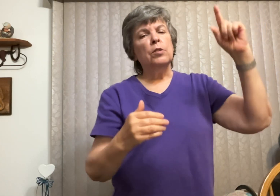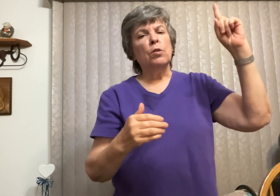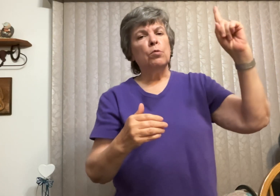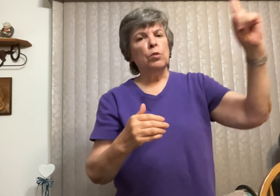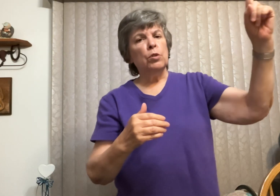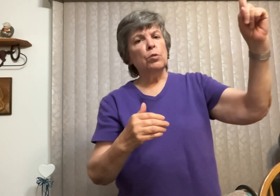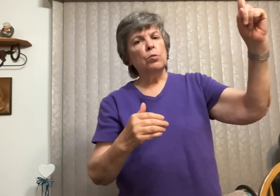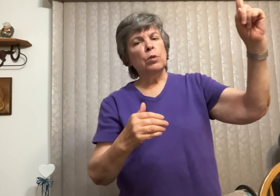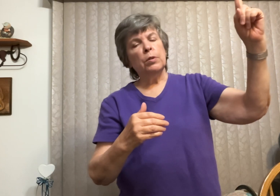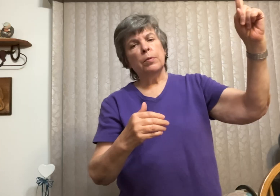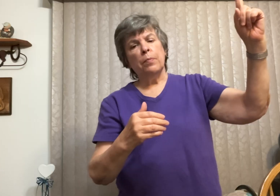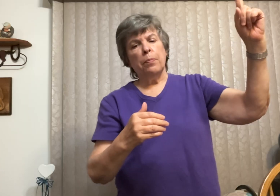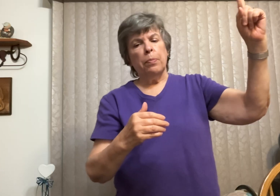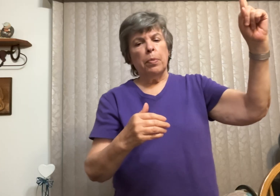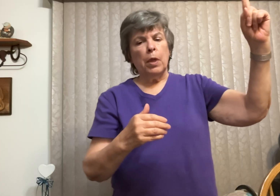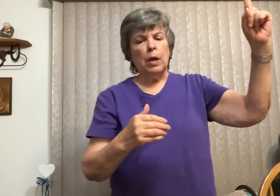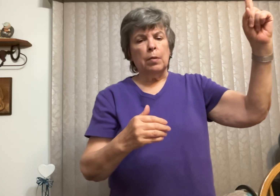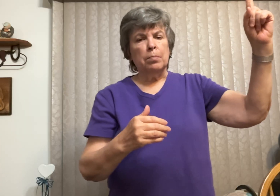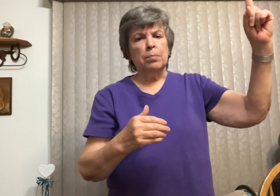So you